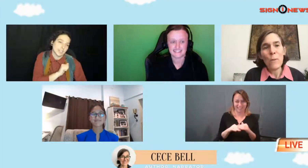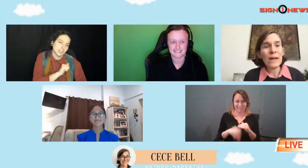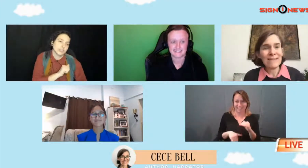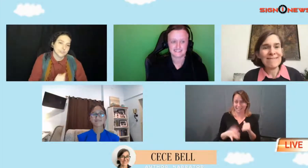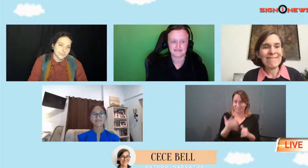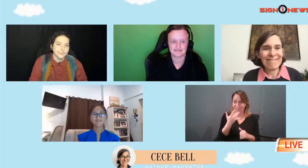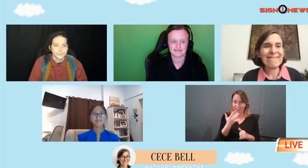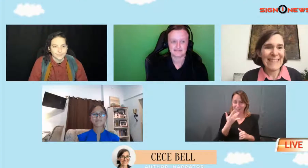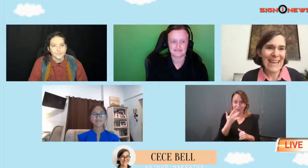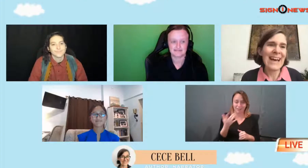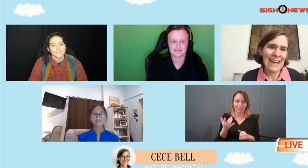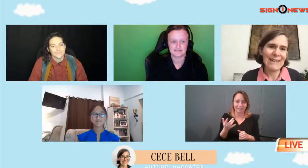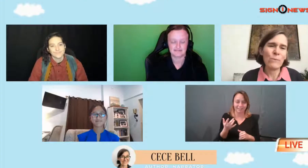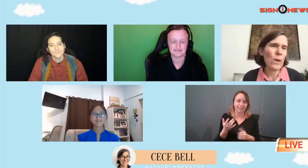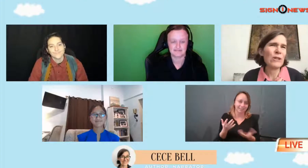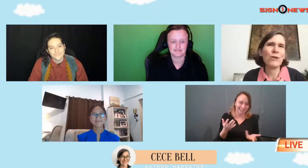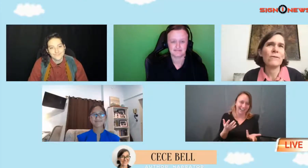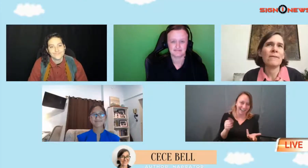is when